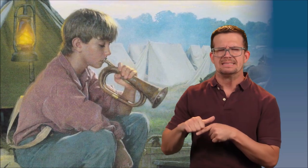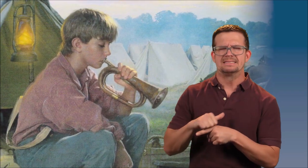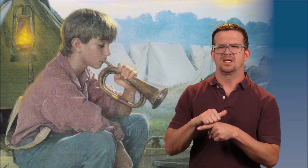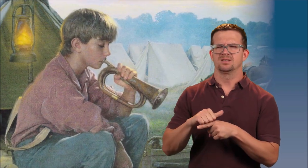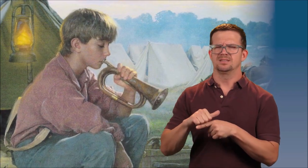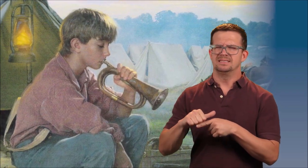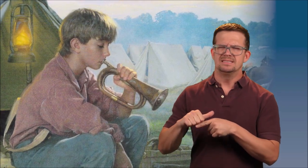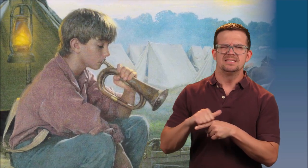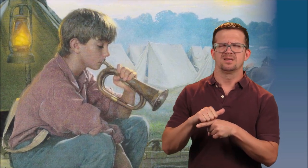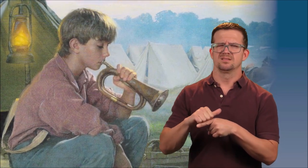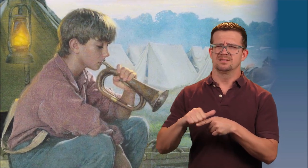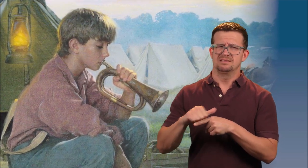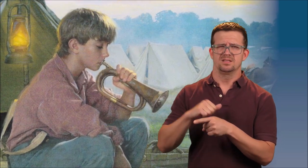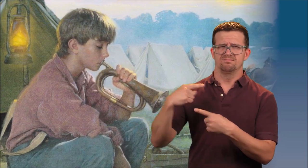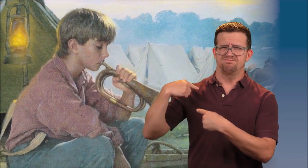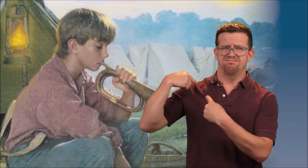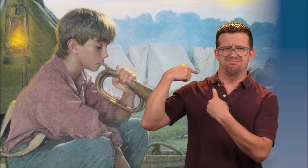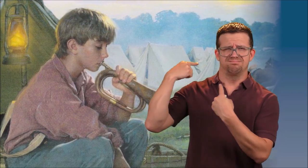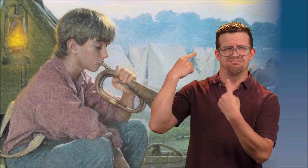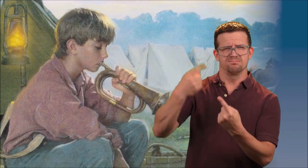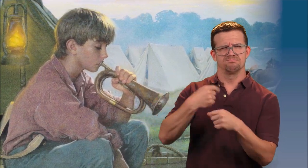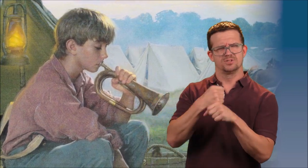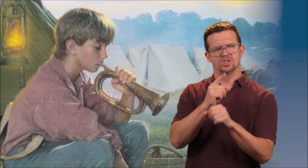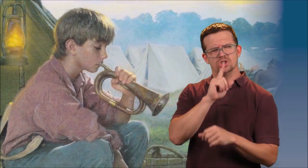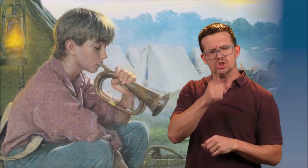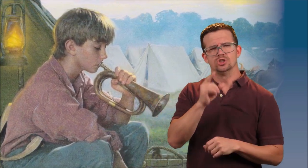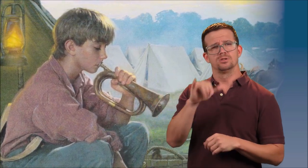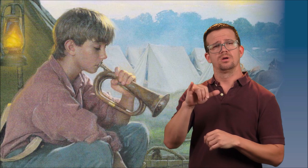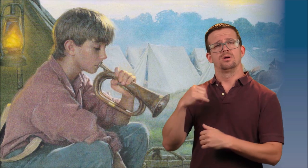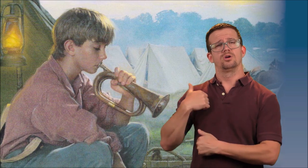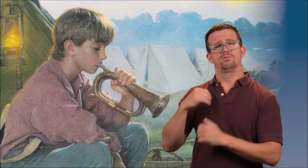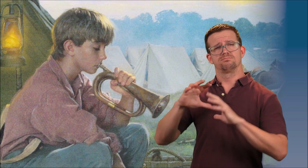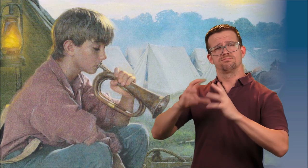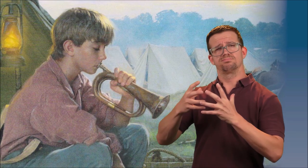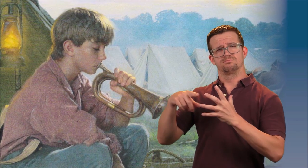battle. So Gabriel practiced long and hard.